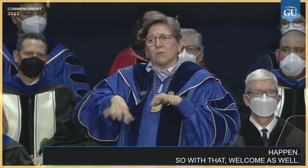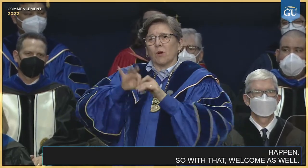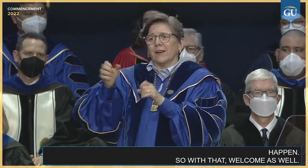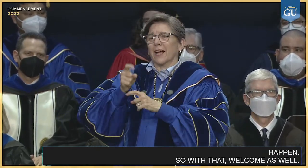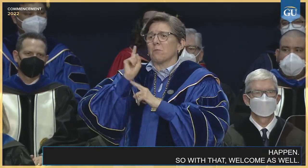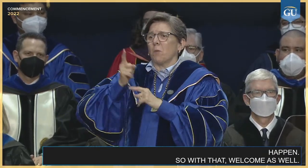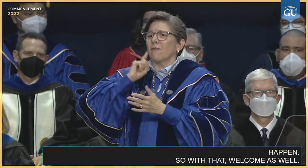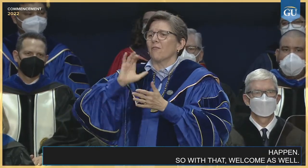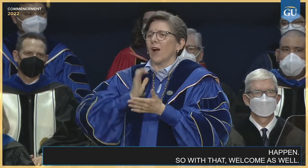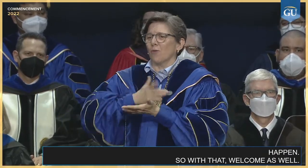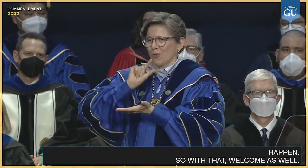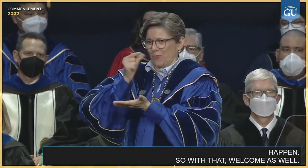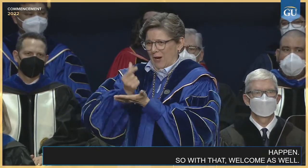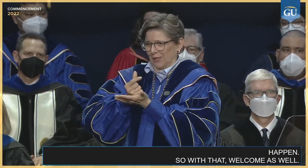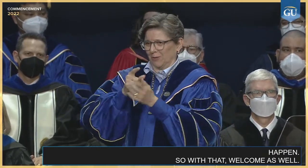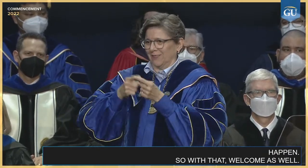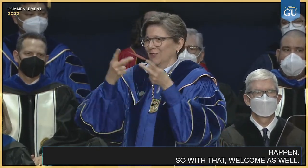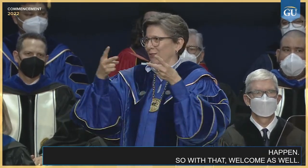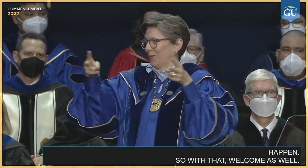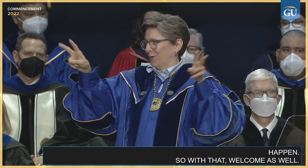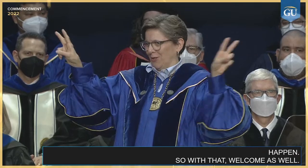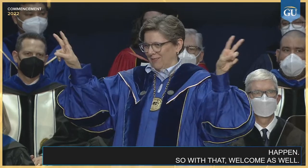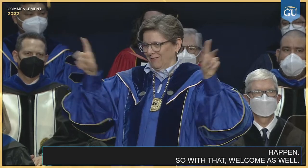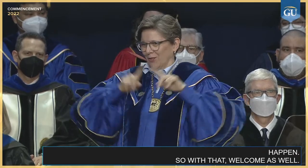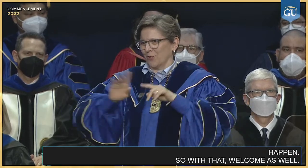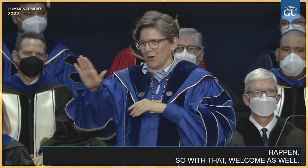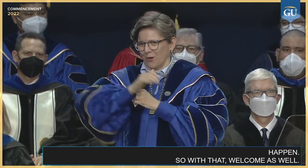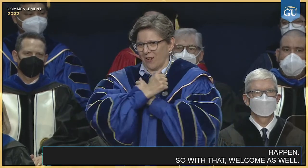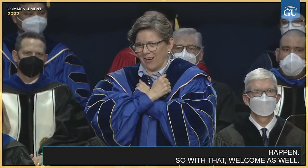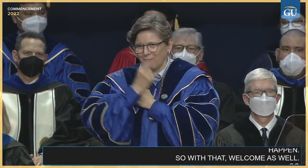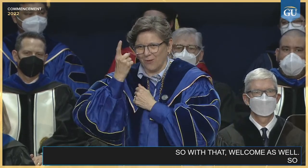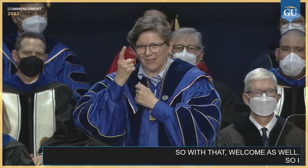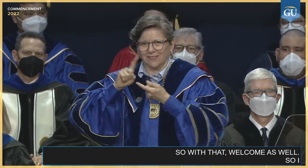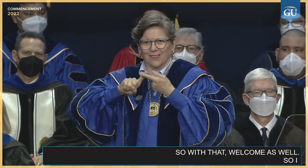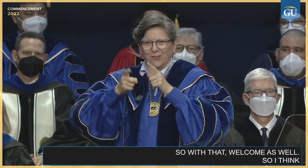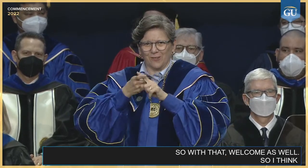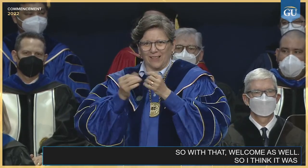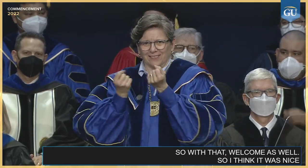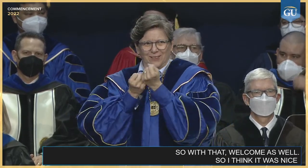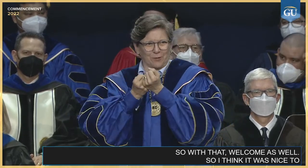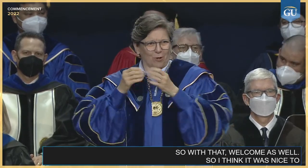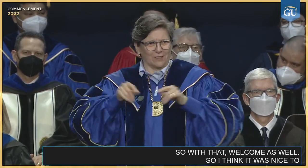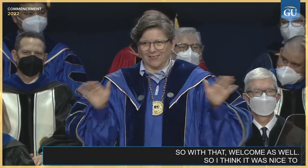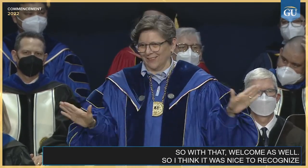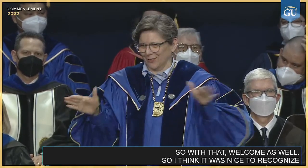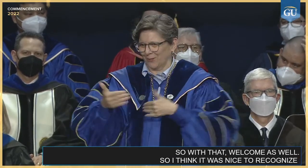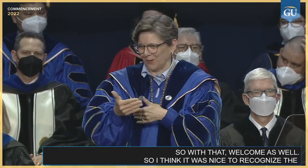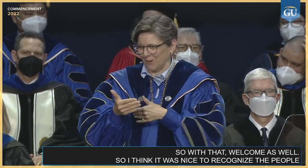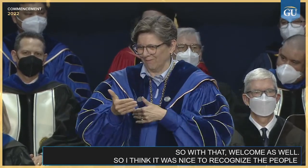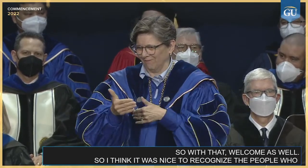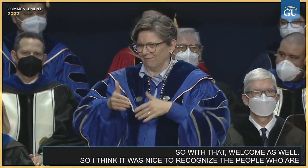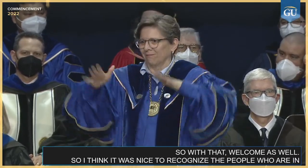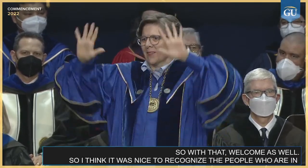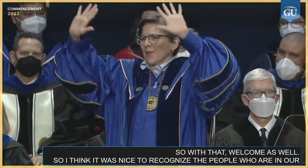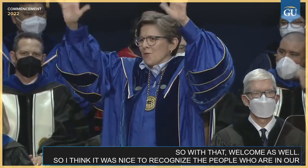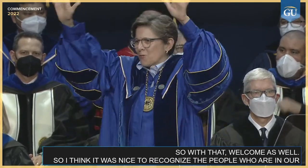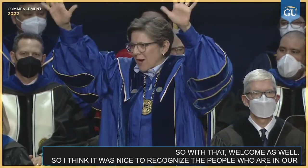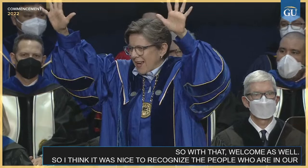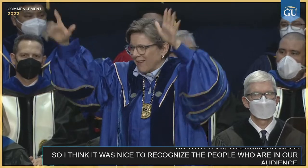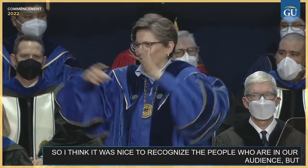So I think it was nice to recognize the people who are in our audience, but I also think it would be great for our students who are graduating today to be able to show